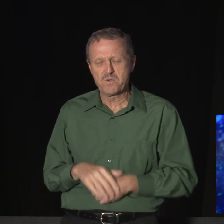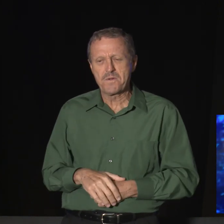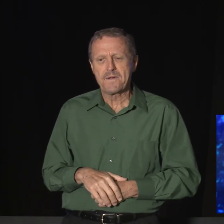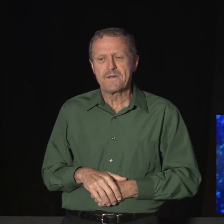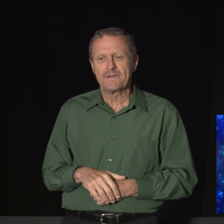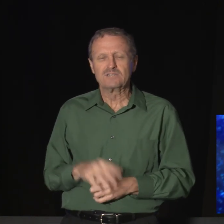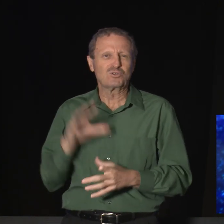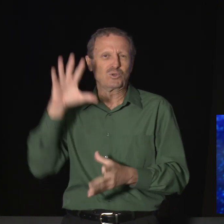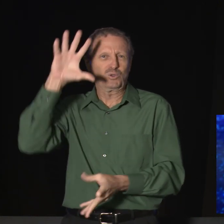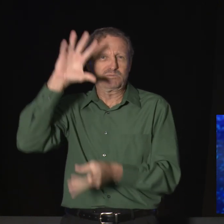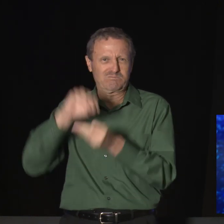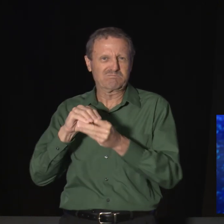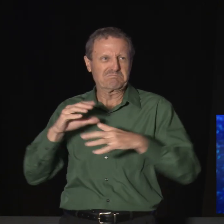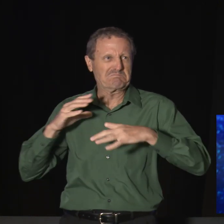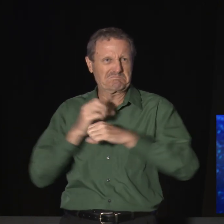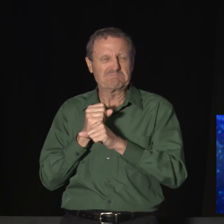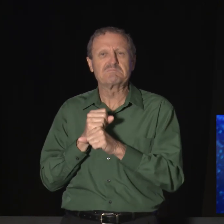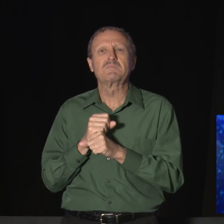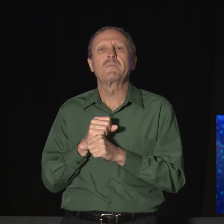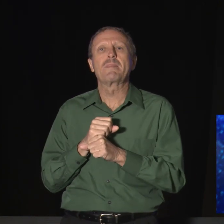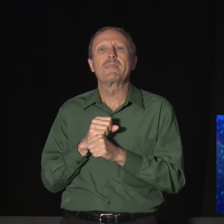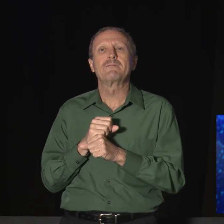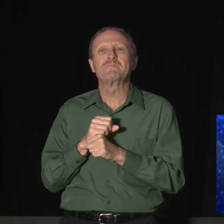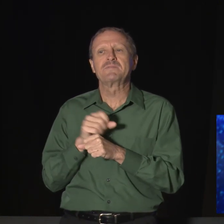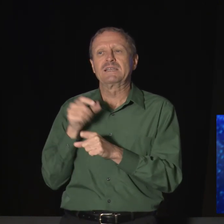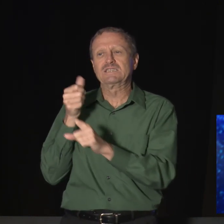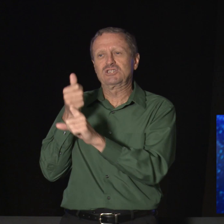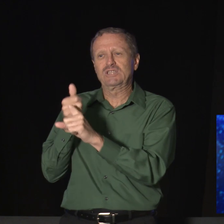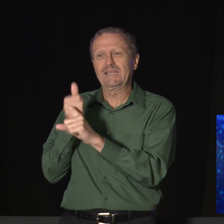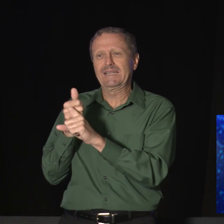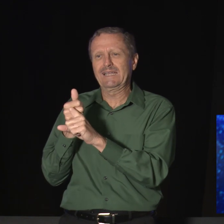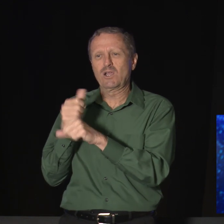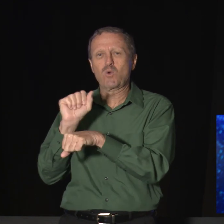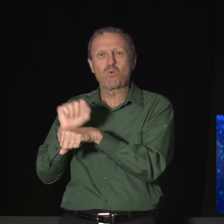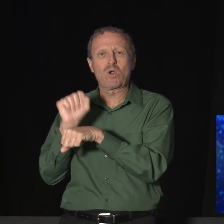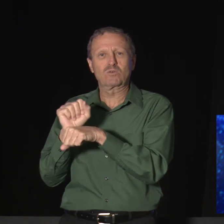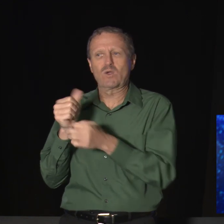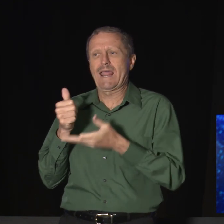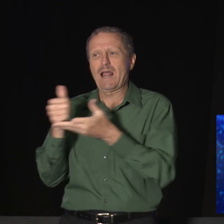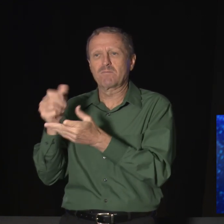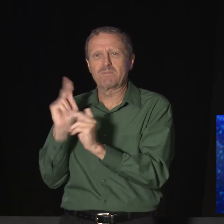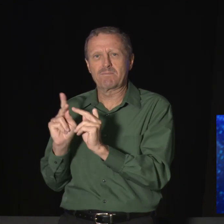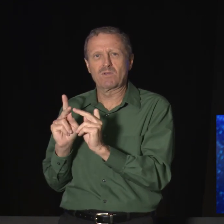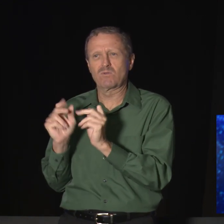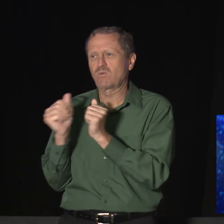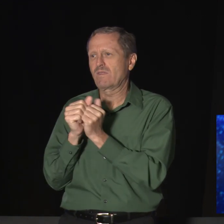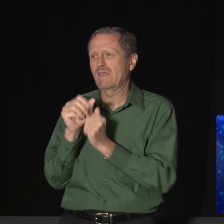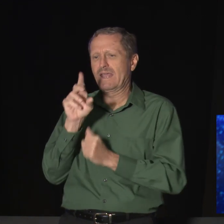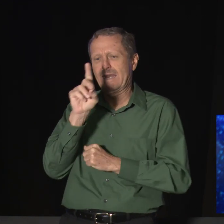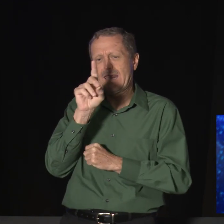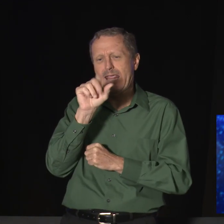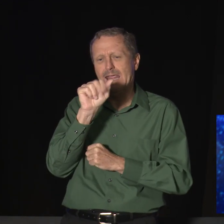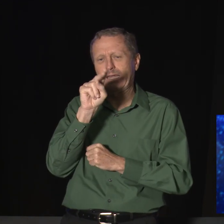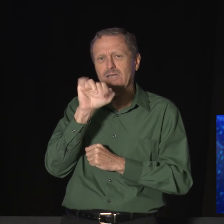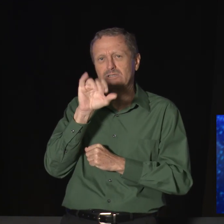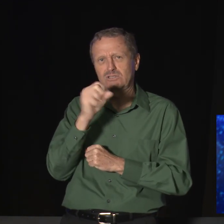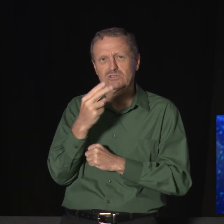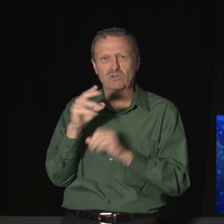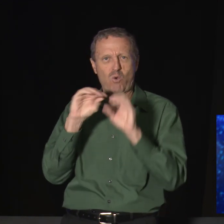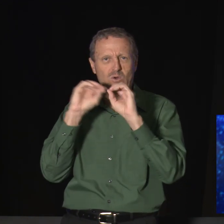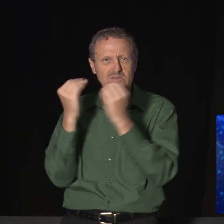To summarize it, Buchanan was a humanitarian aid worker with a Danish